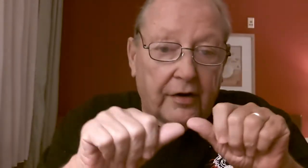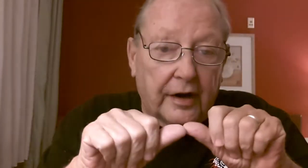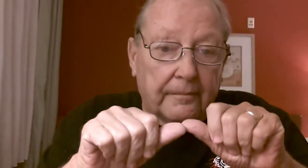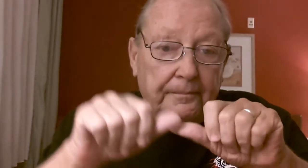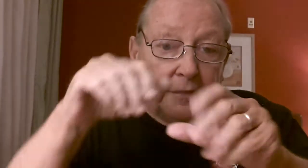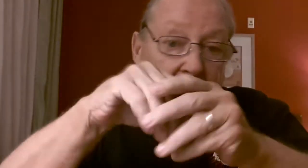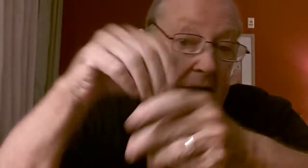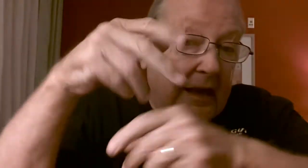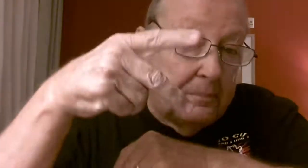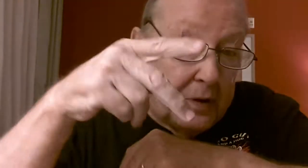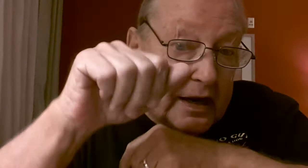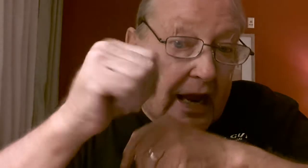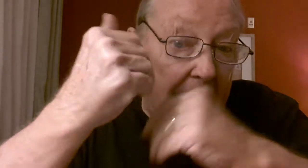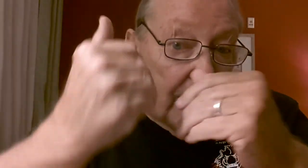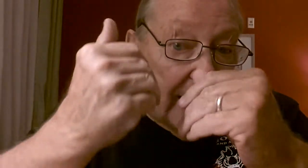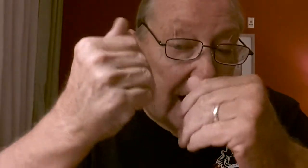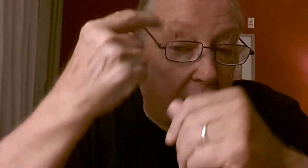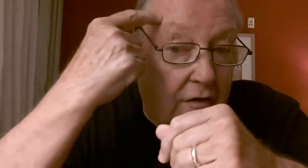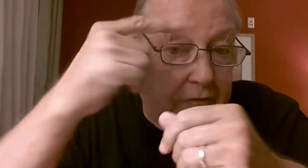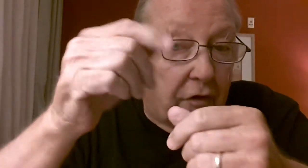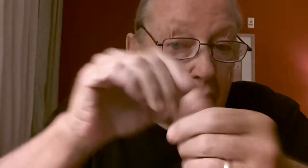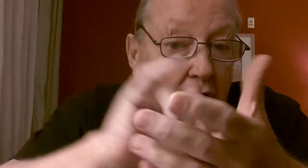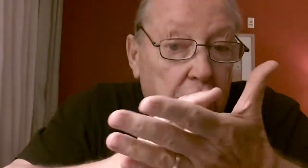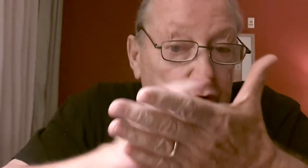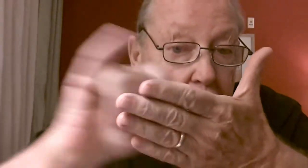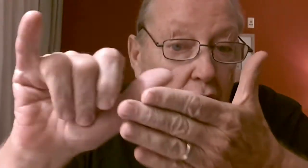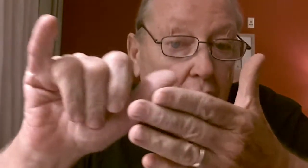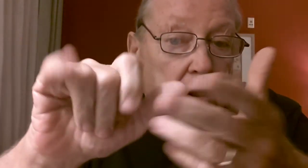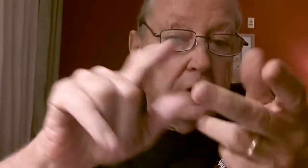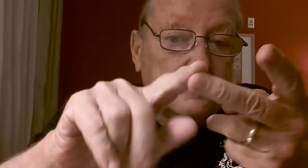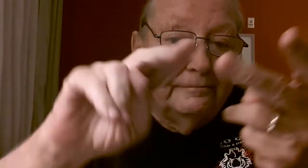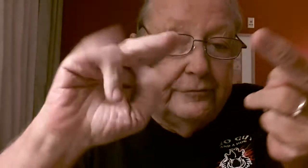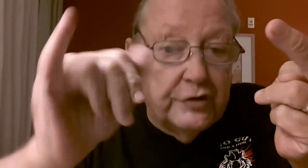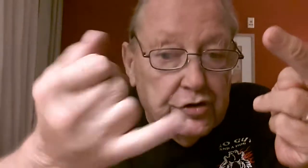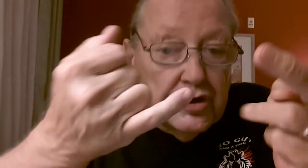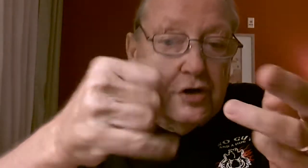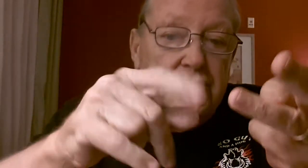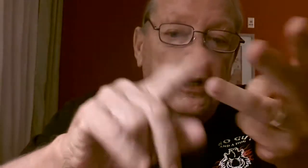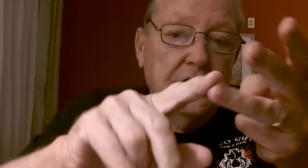area. In PA right now for New York, New Jersey,